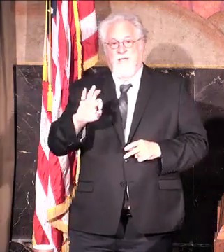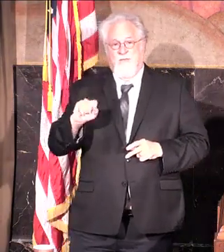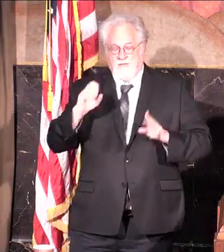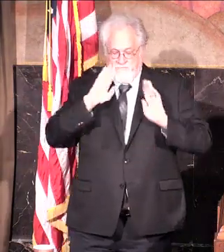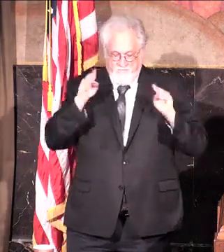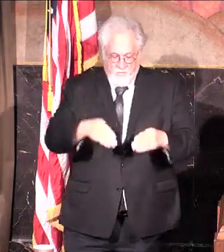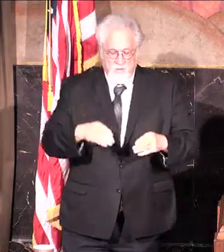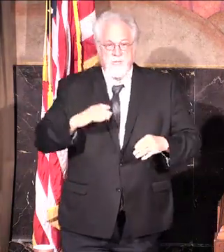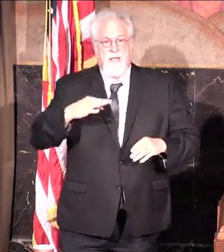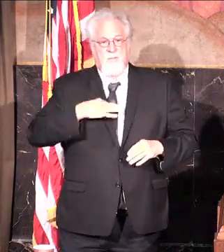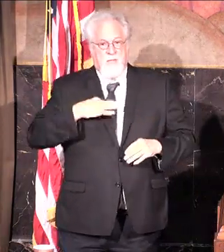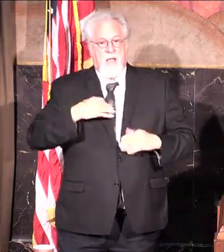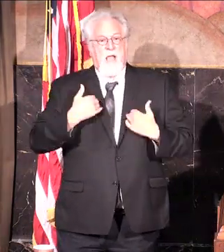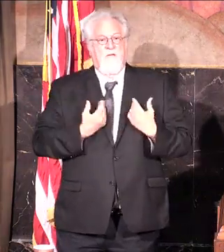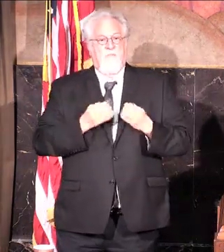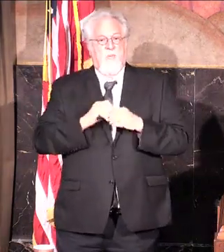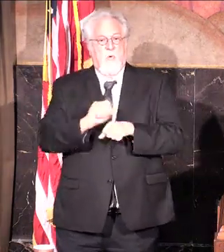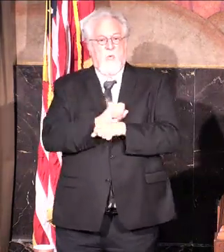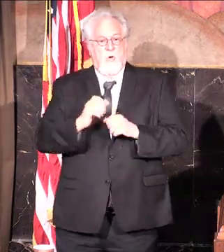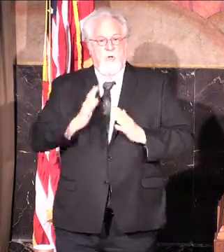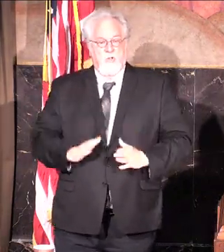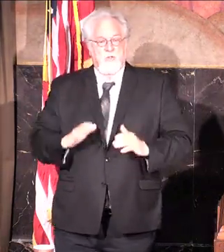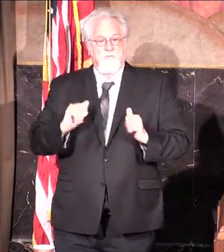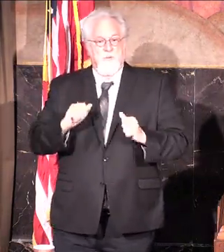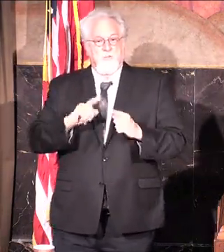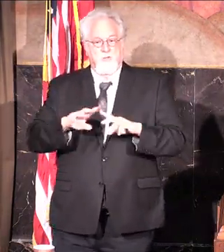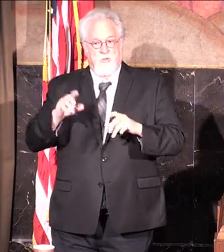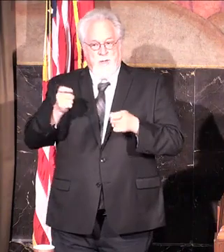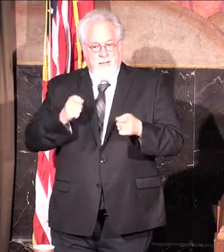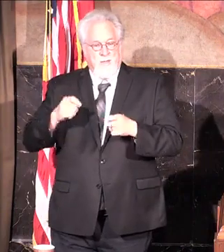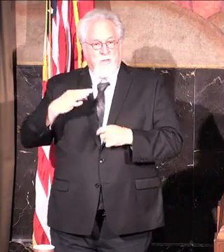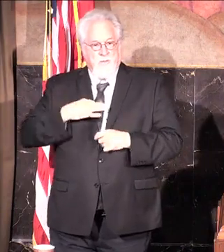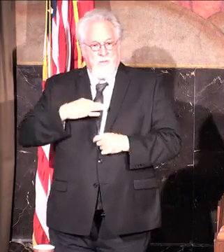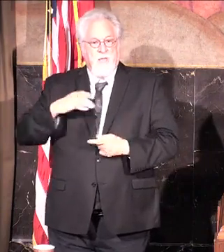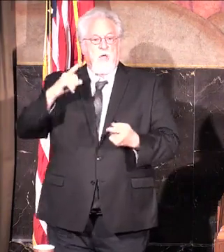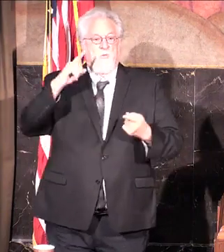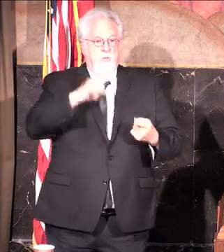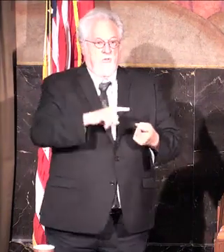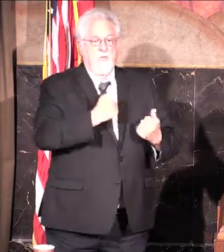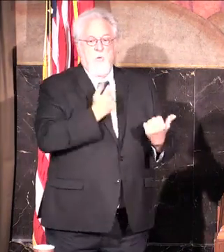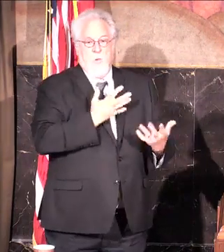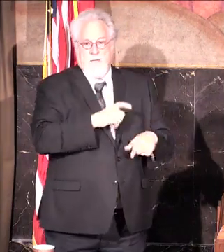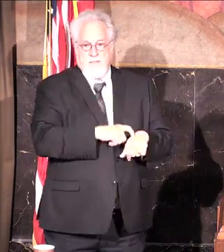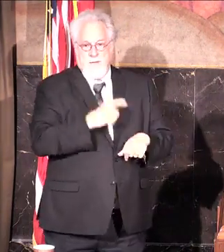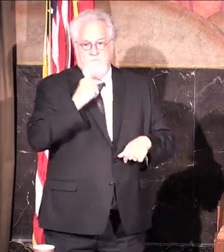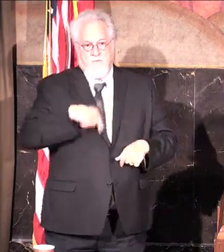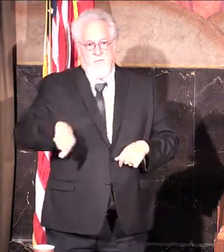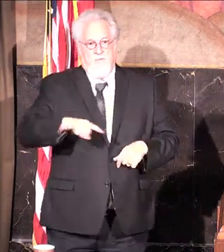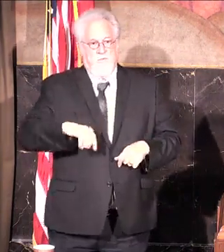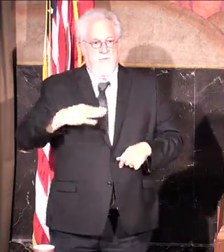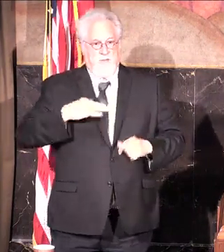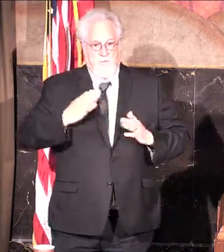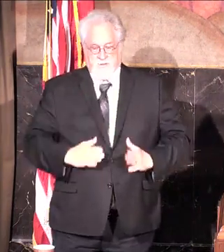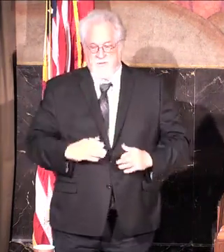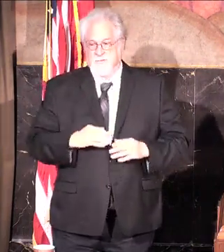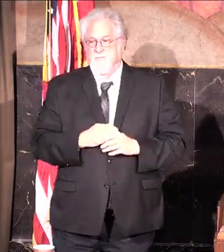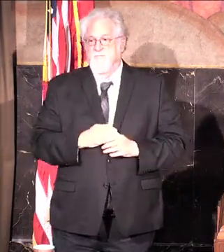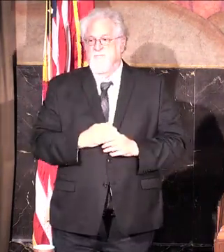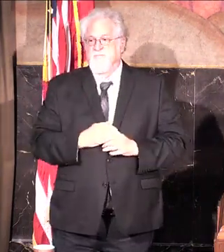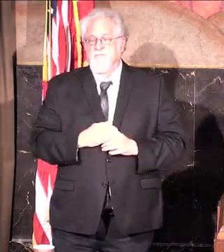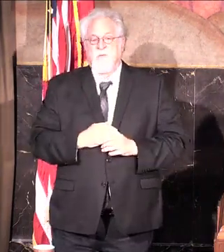SNAP applications and have more workers available to handle applications, reducing wait time for those applications to be